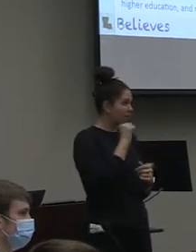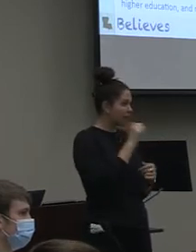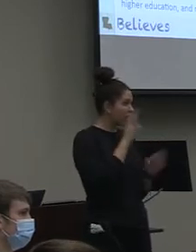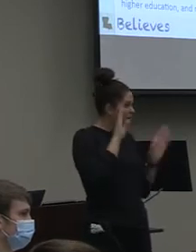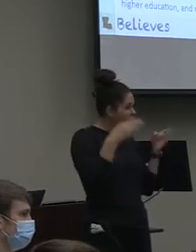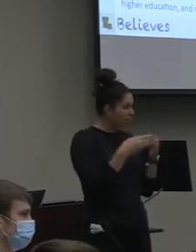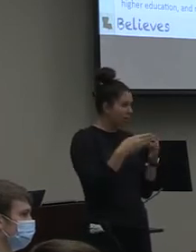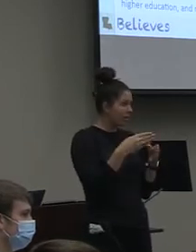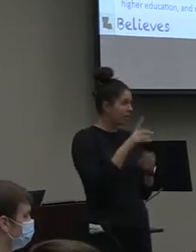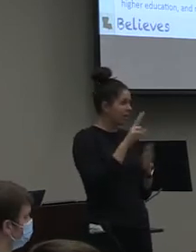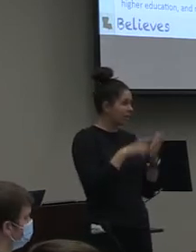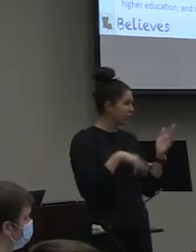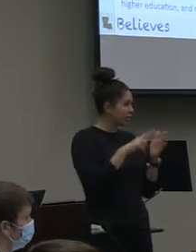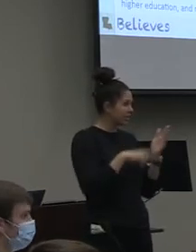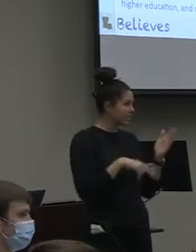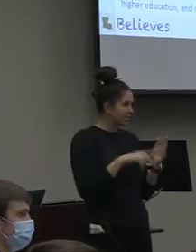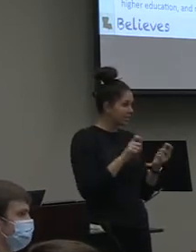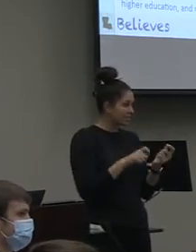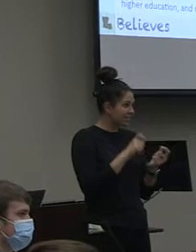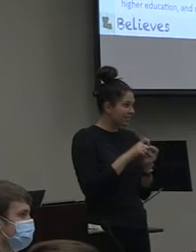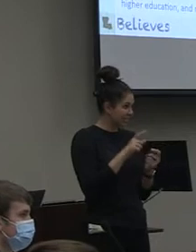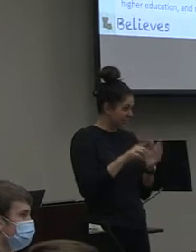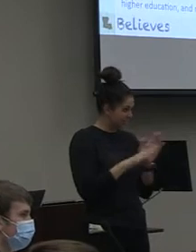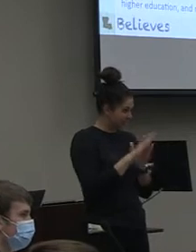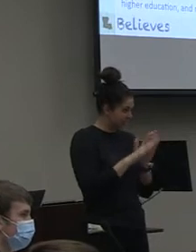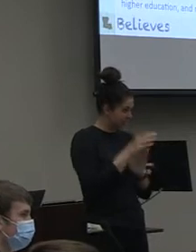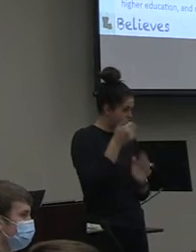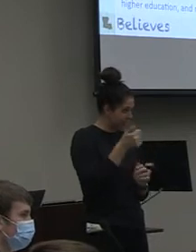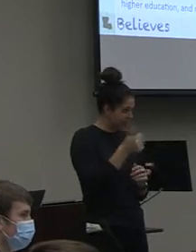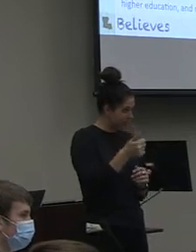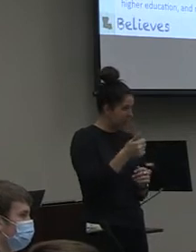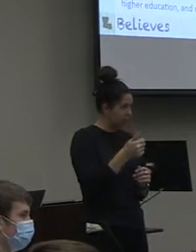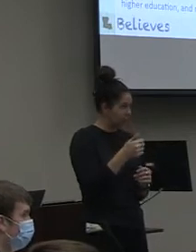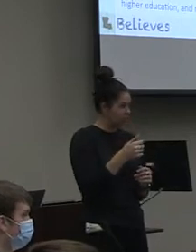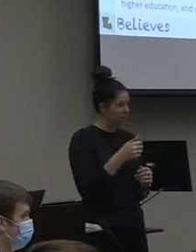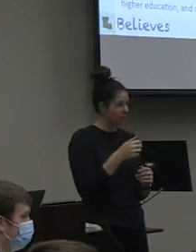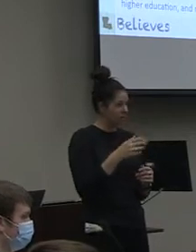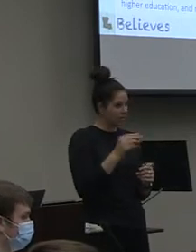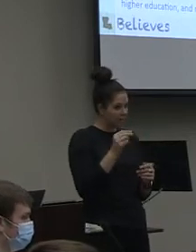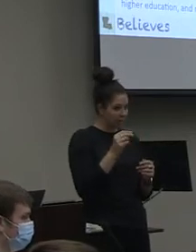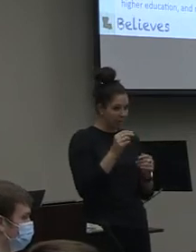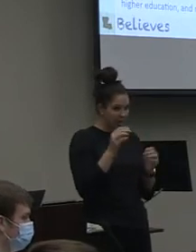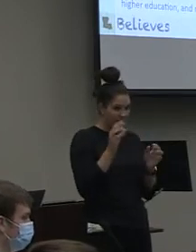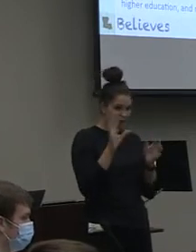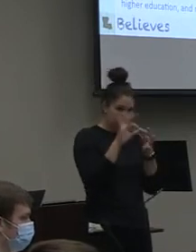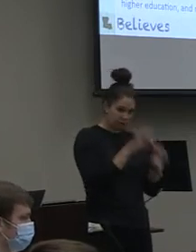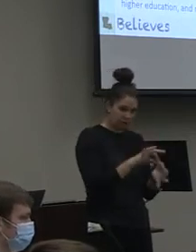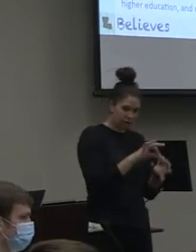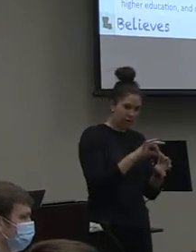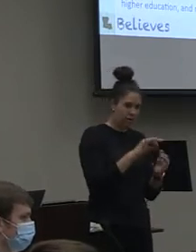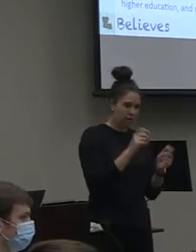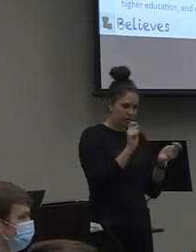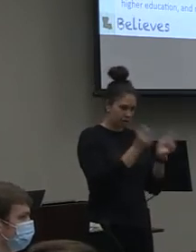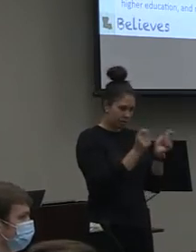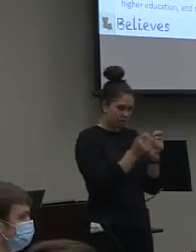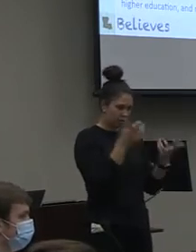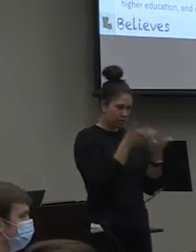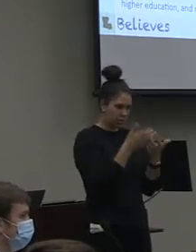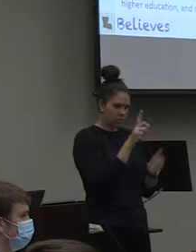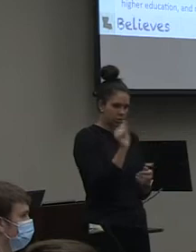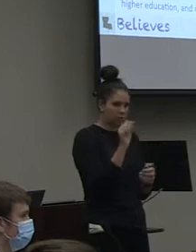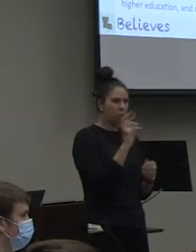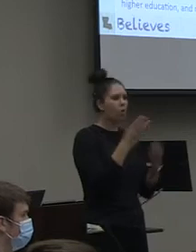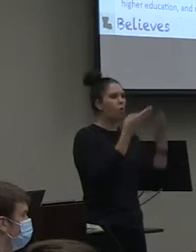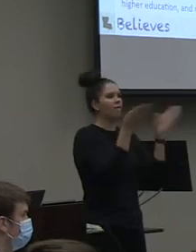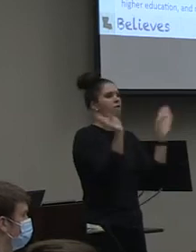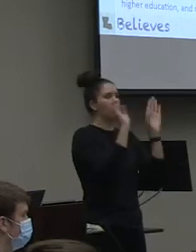on literacy per se. So are they developing their own and norming them just for Louisiana, or is that just an overall goal that they're trying to